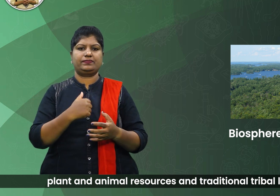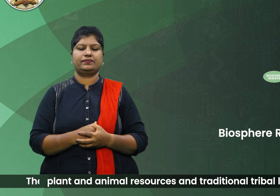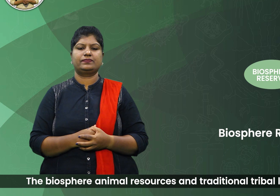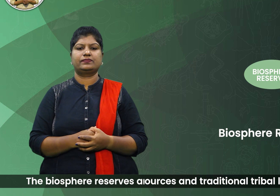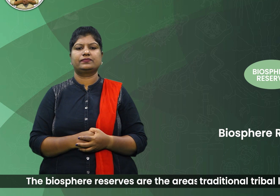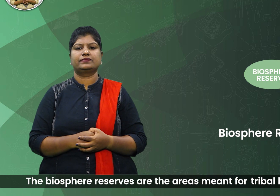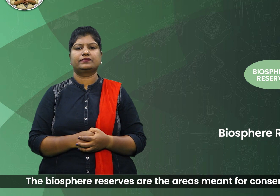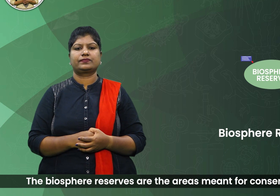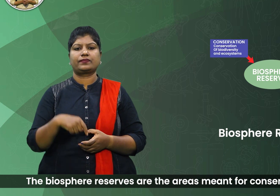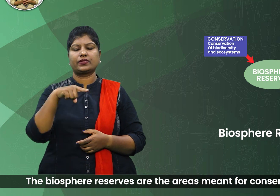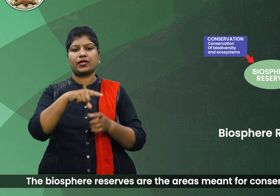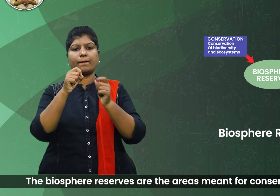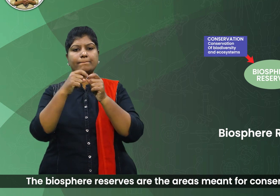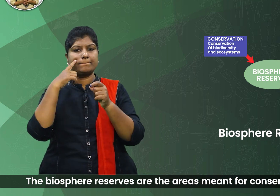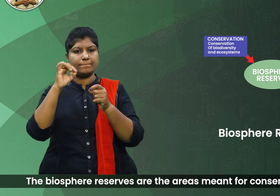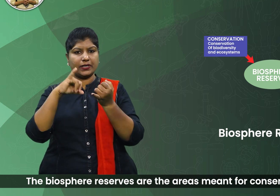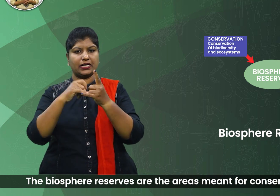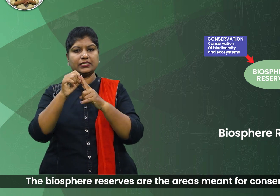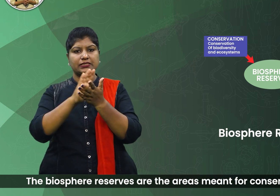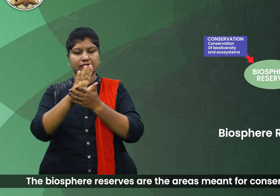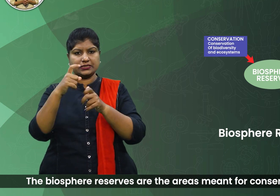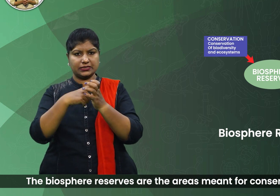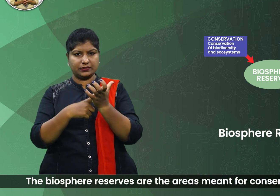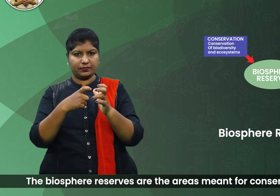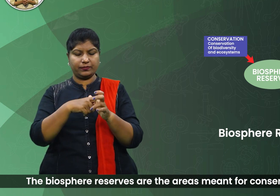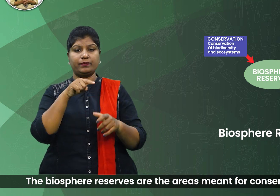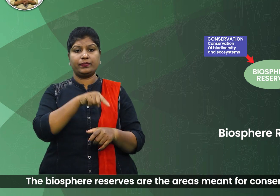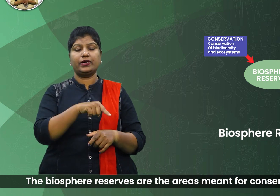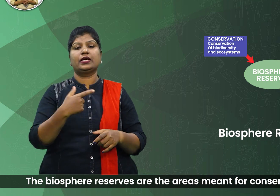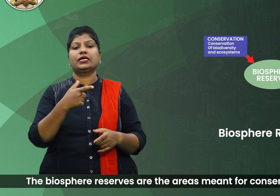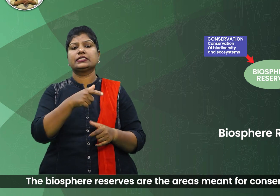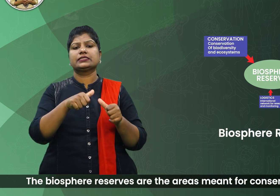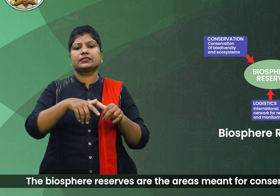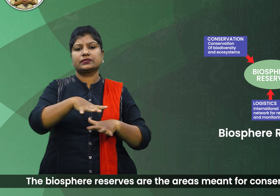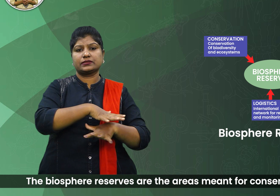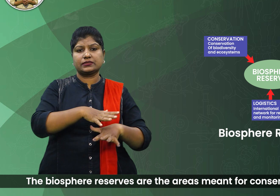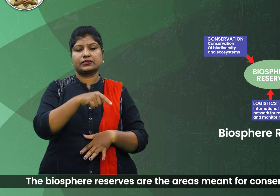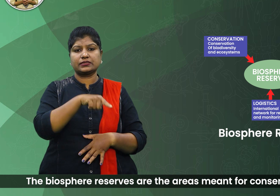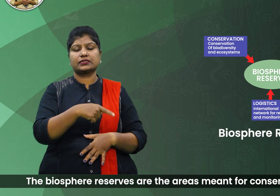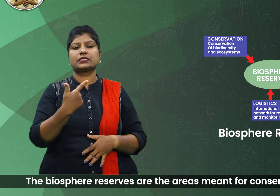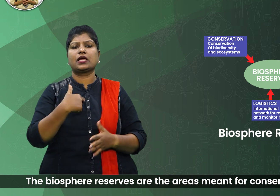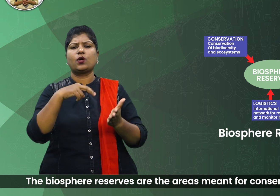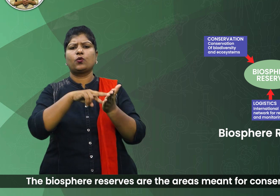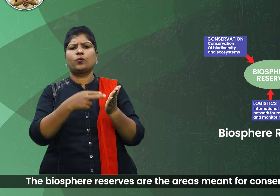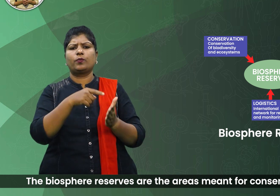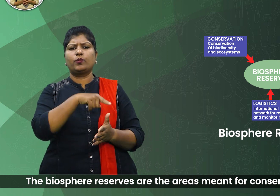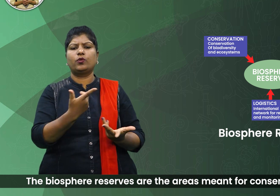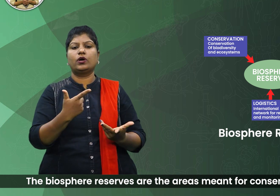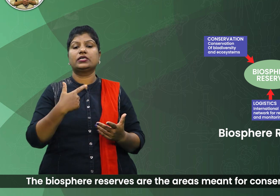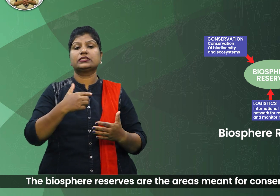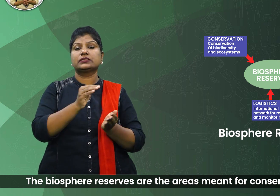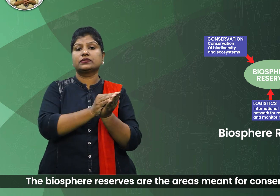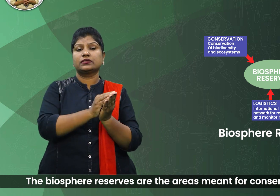The biosphere reserves are the areas meant for the conservation of biodiversity.